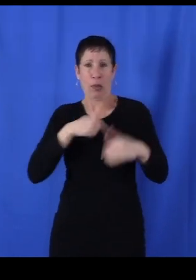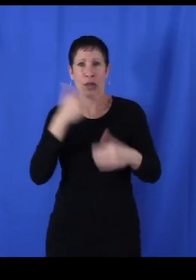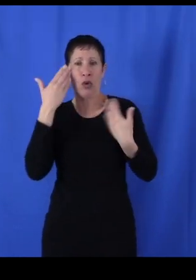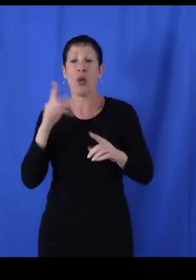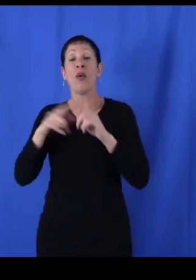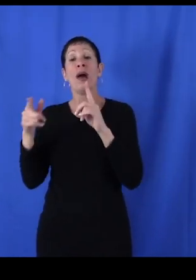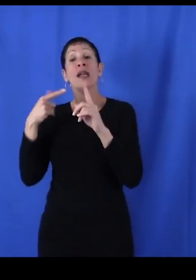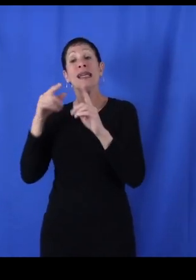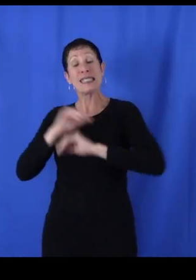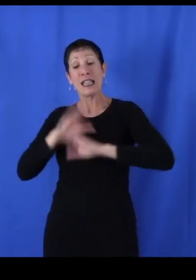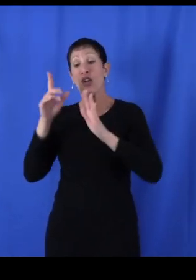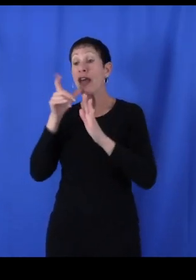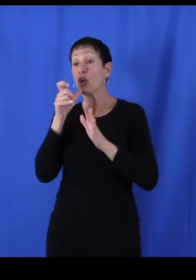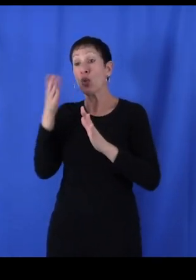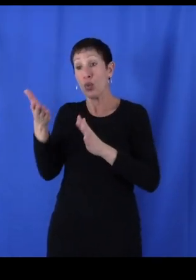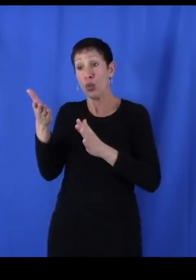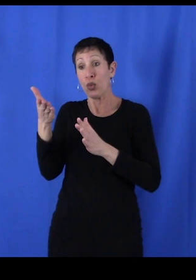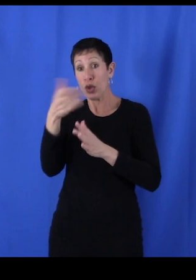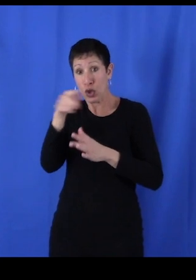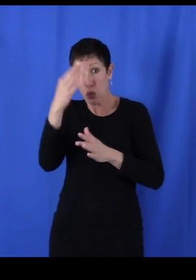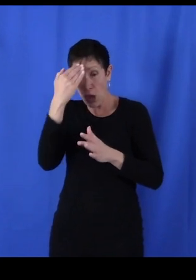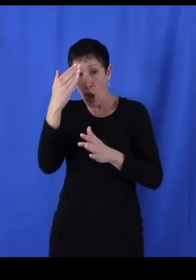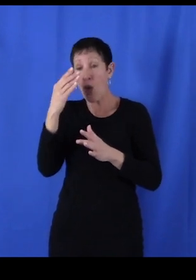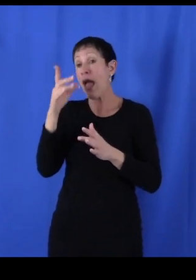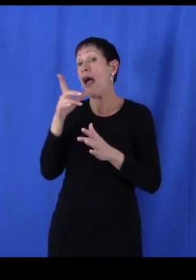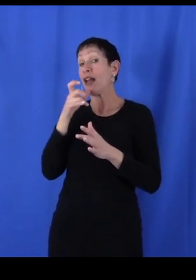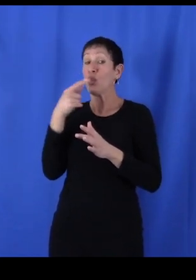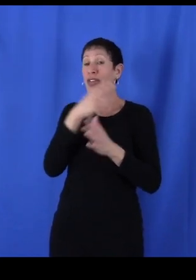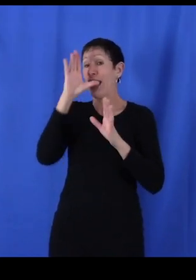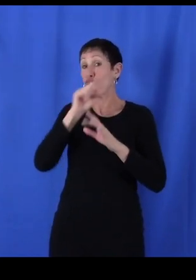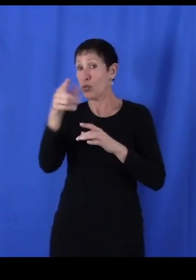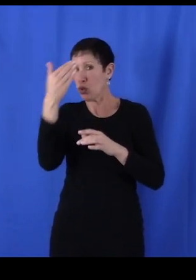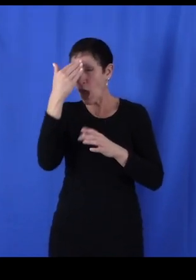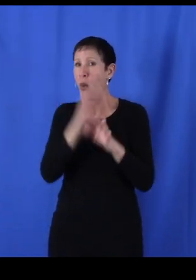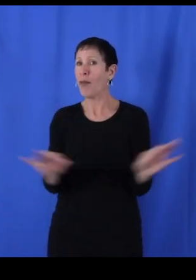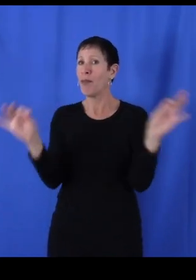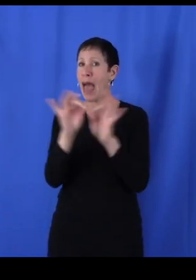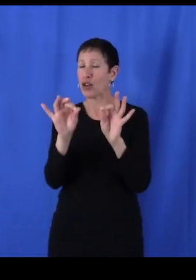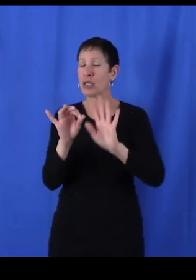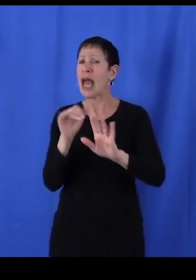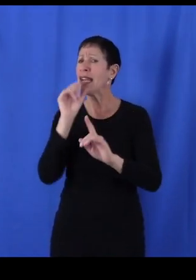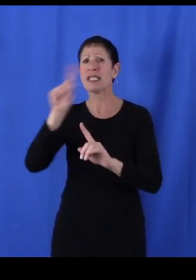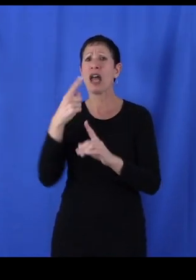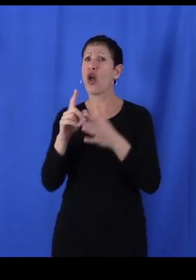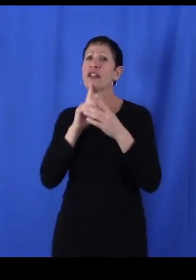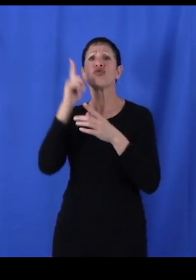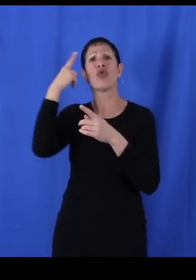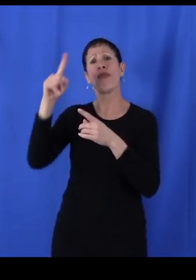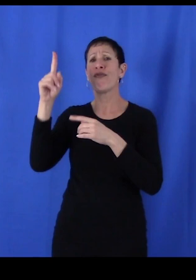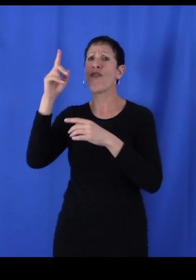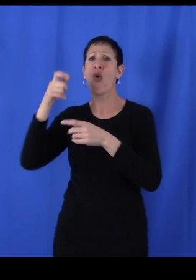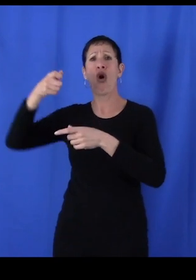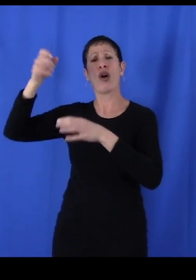know matters. But this isn't only true in the case of sentencing,